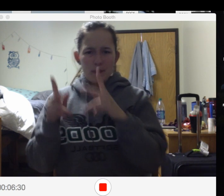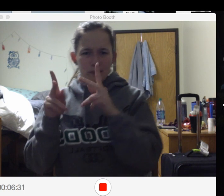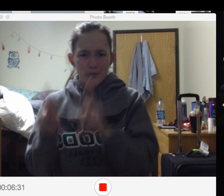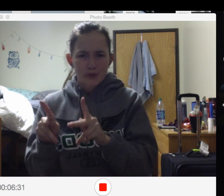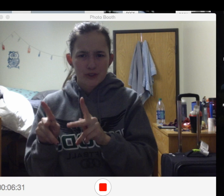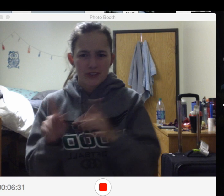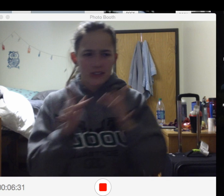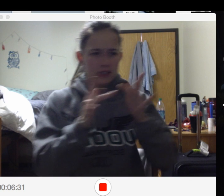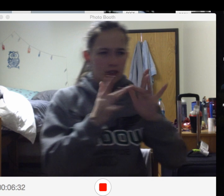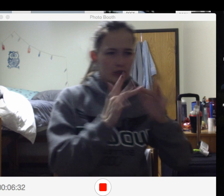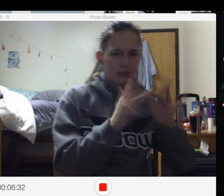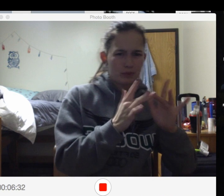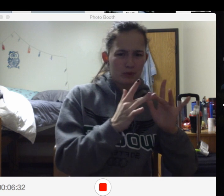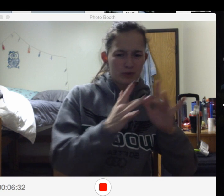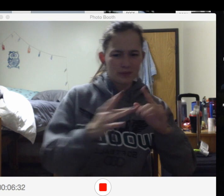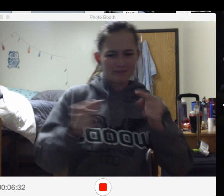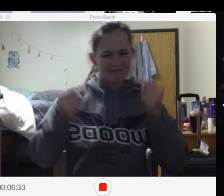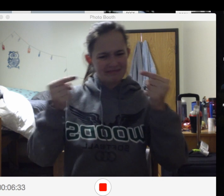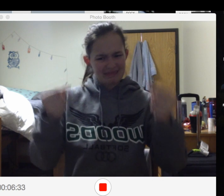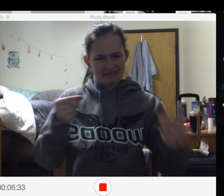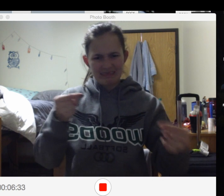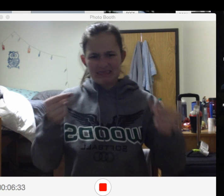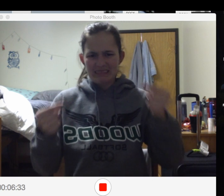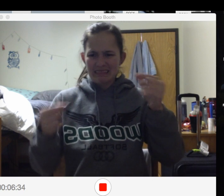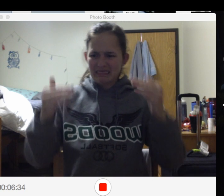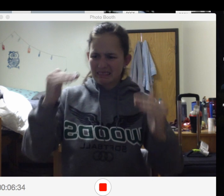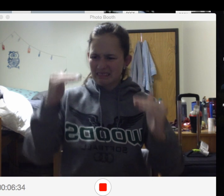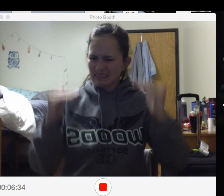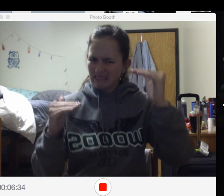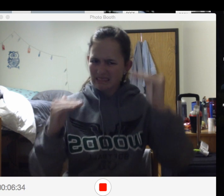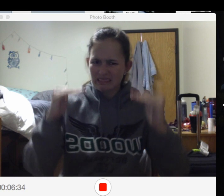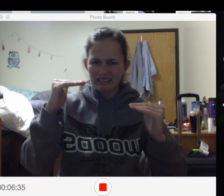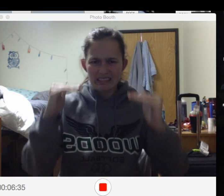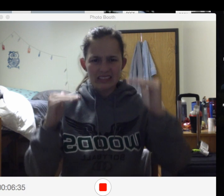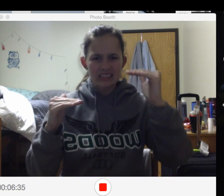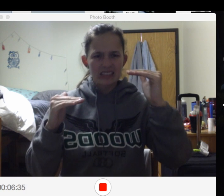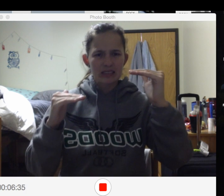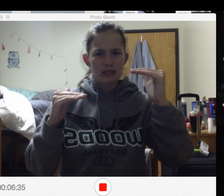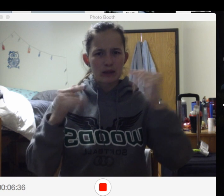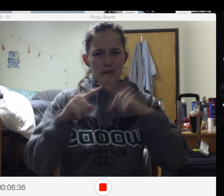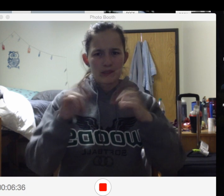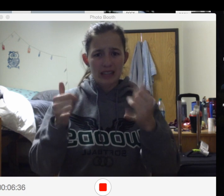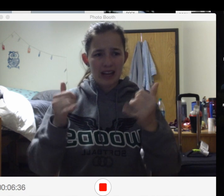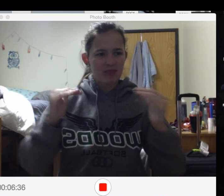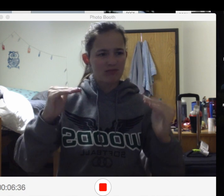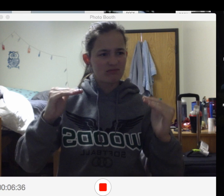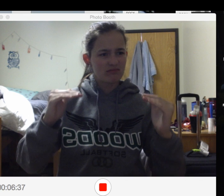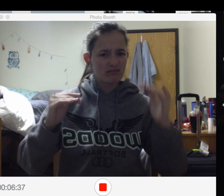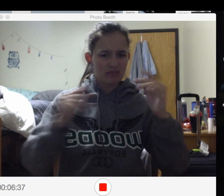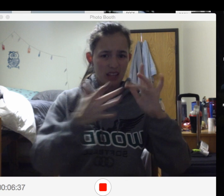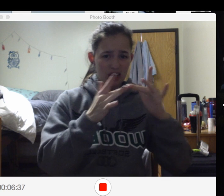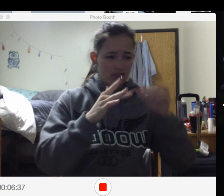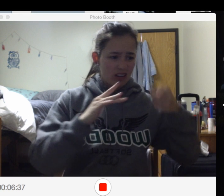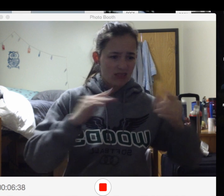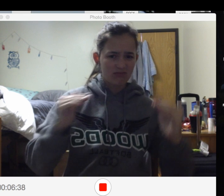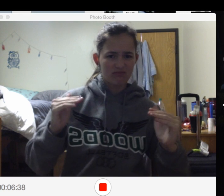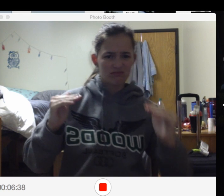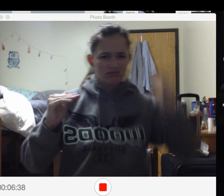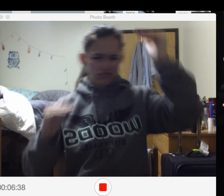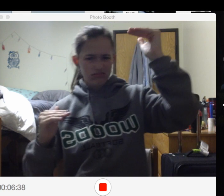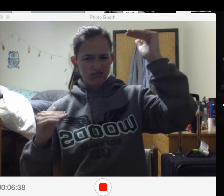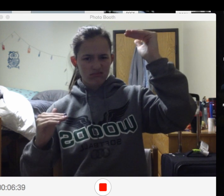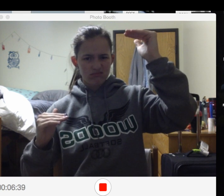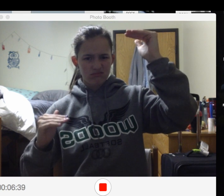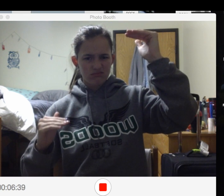gatekeepers to algorithmic ones. And the thing is that the algorithms don't yet have the kind